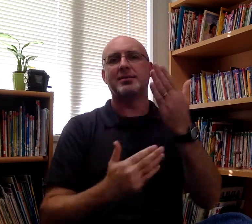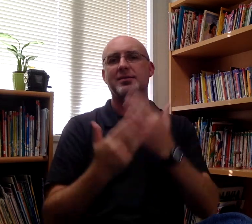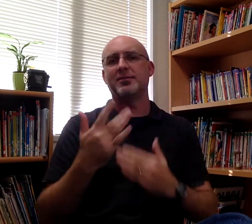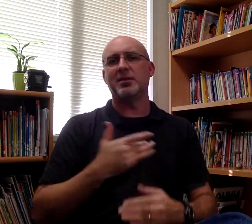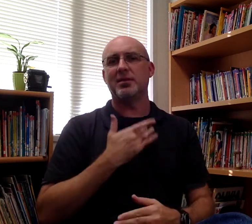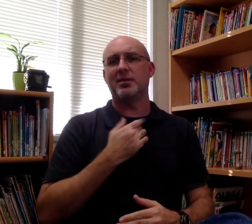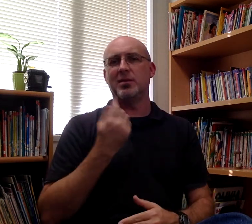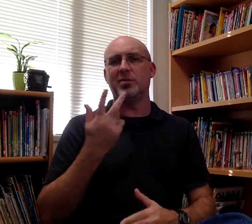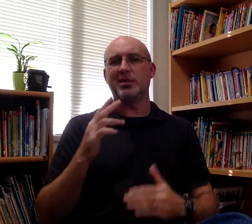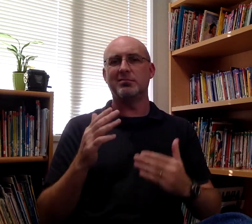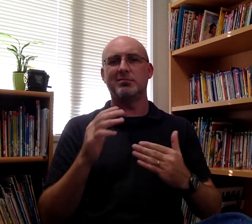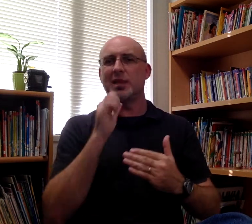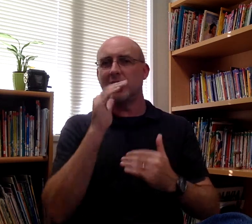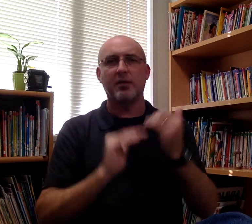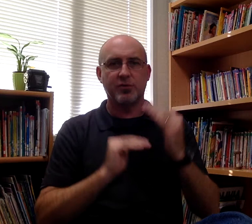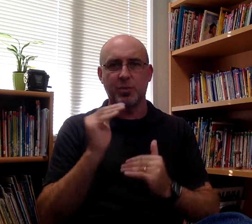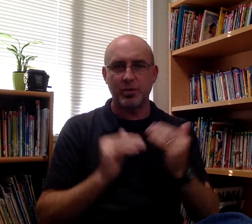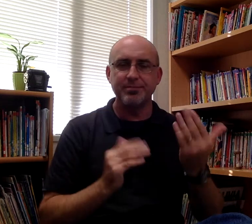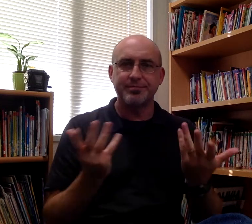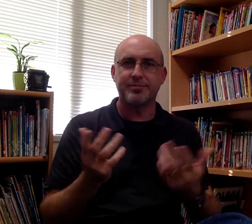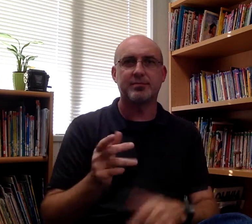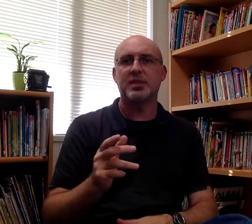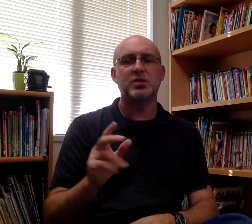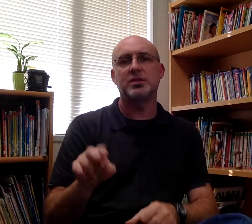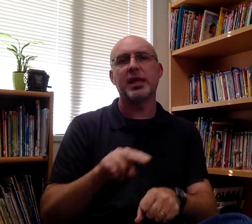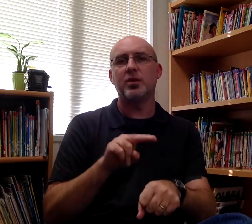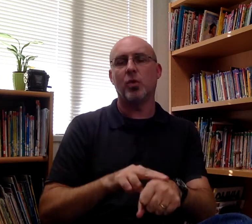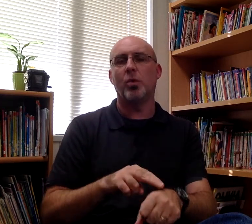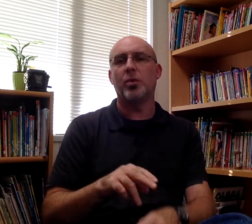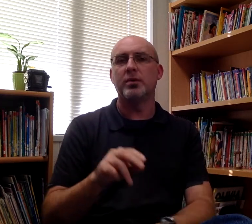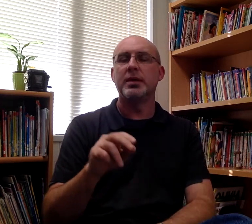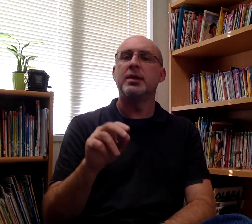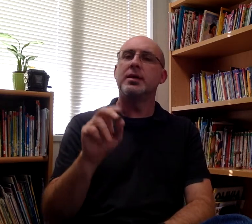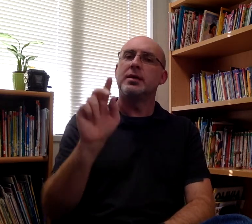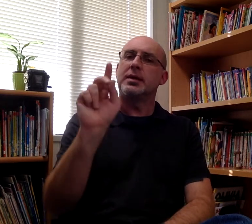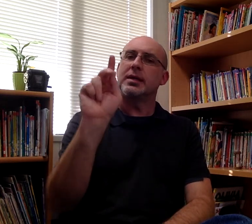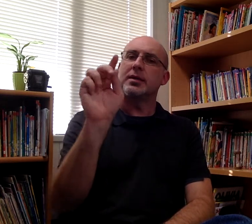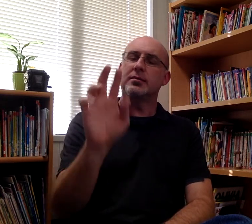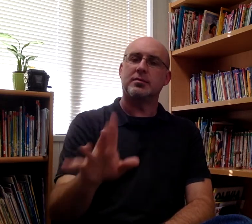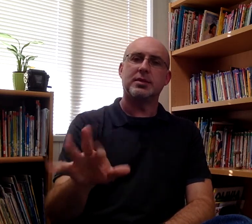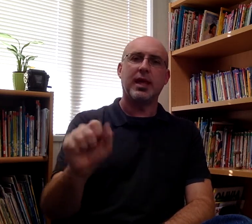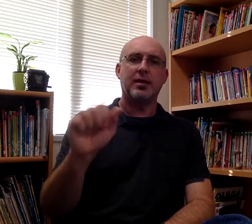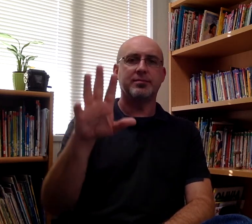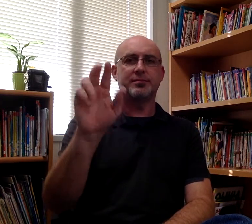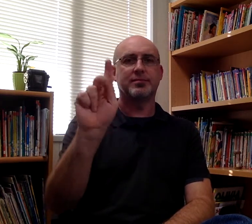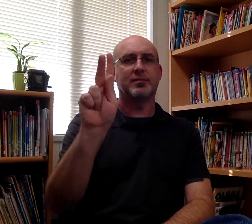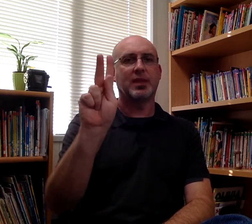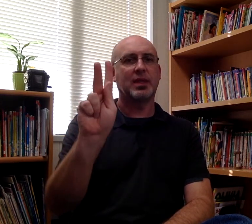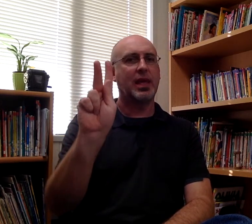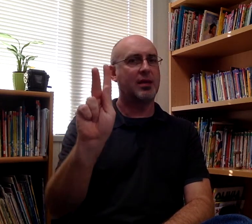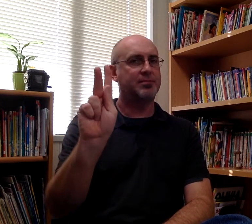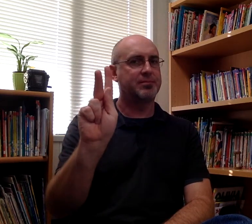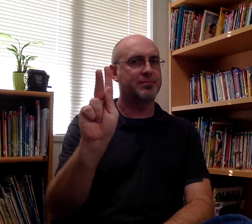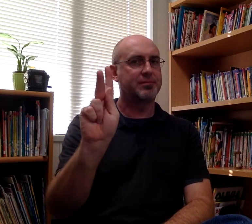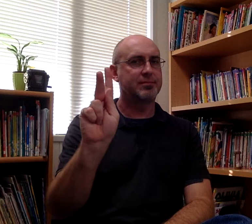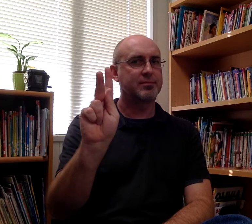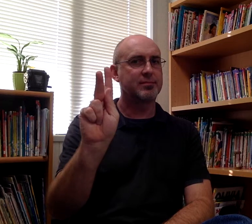hands feel a little bit uncomfortable. It's just kind of normal. It's K, K,